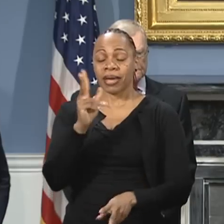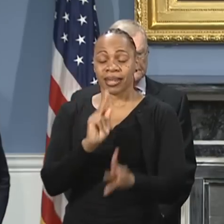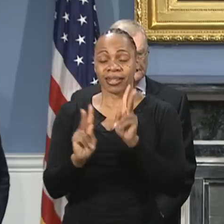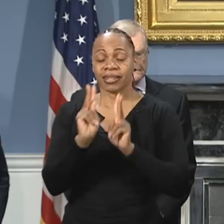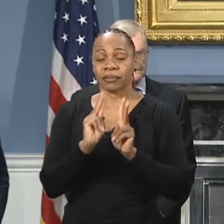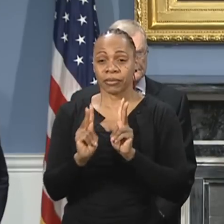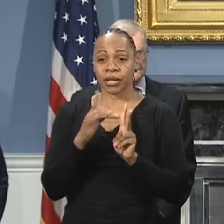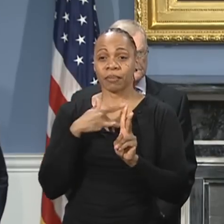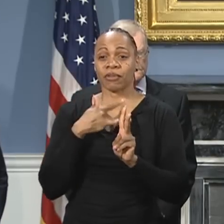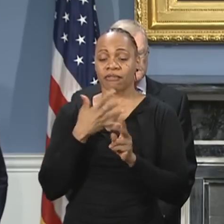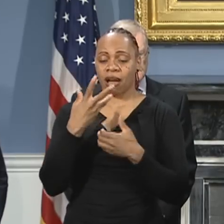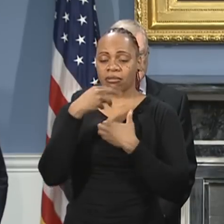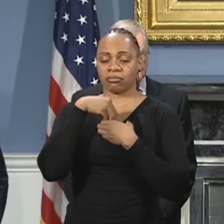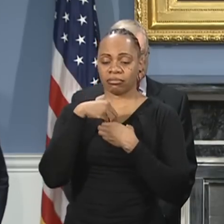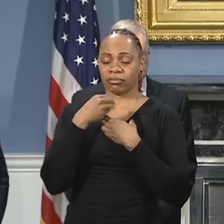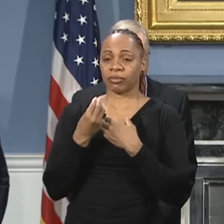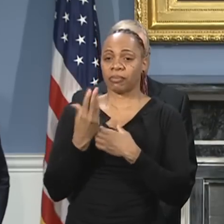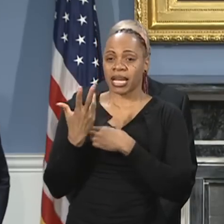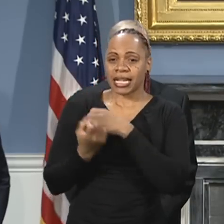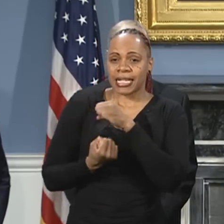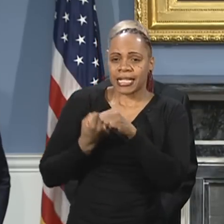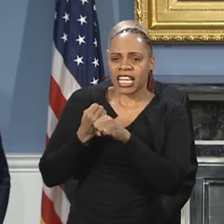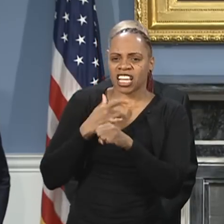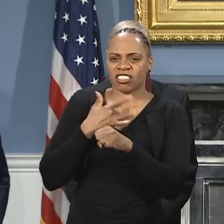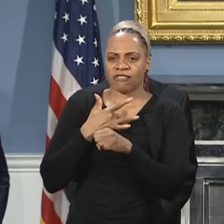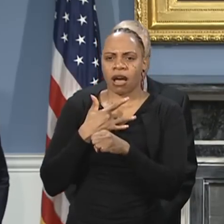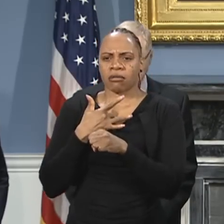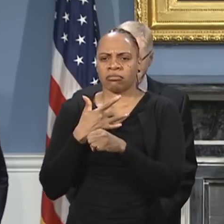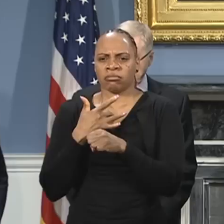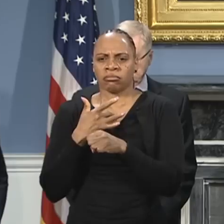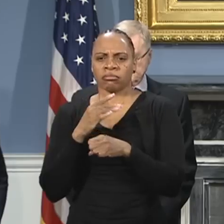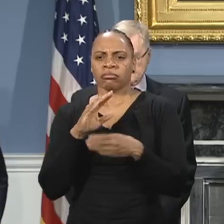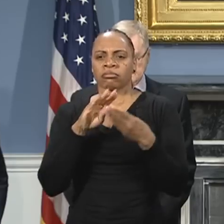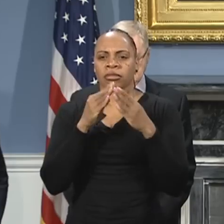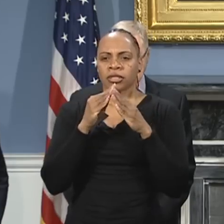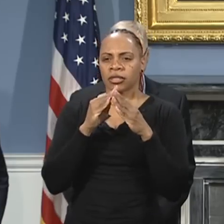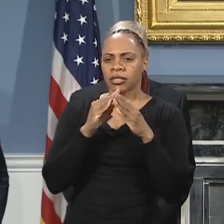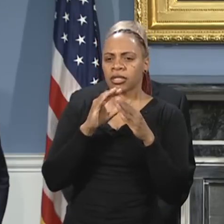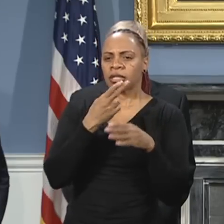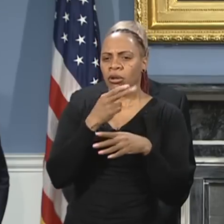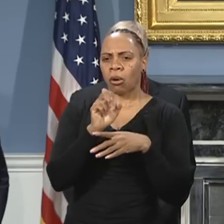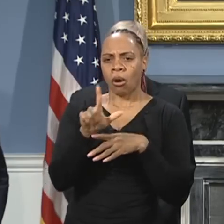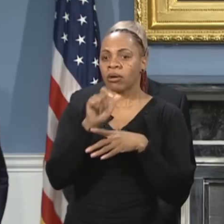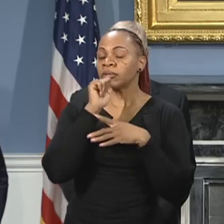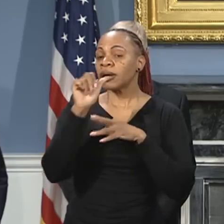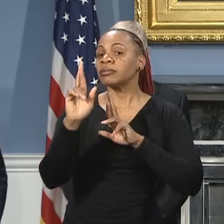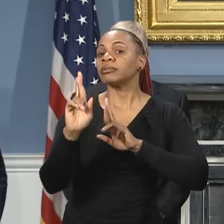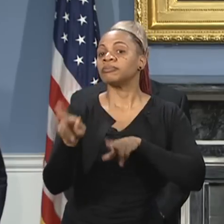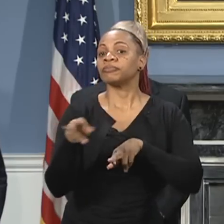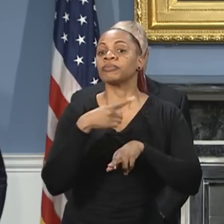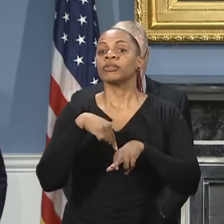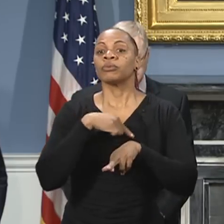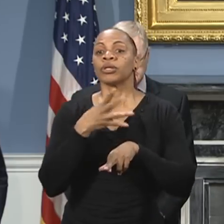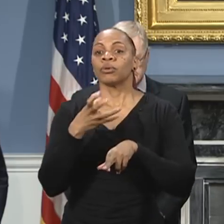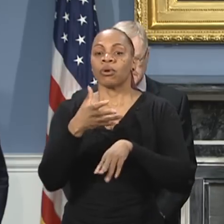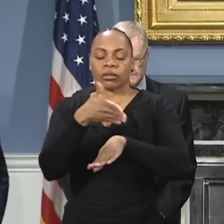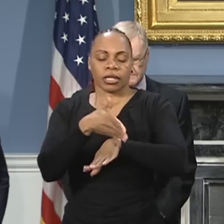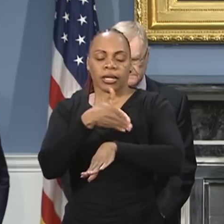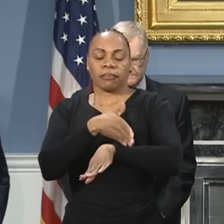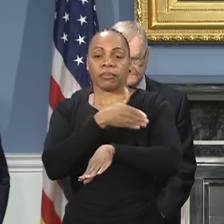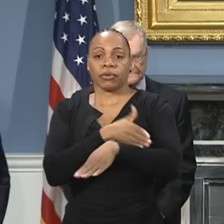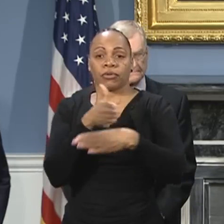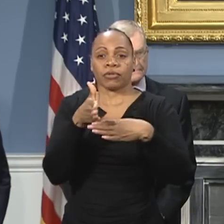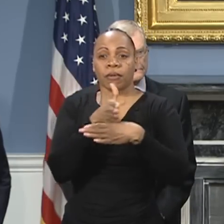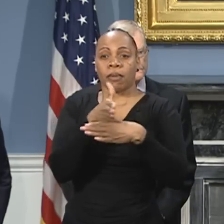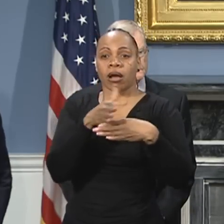over many administrations, that City Hall was not responsive enough to them. It was very important to me to say, we want to do better. We want to do better in partnership, and I think there was